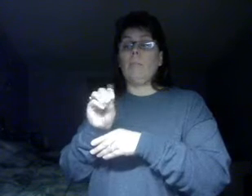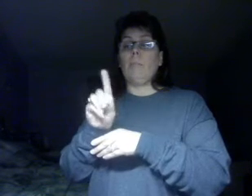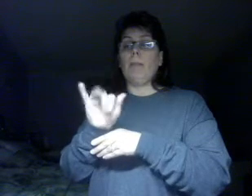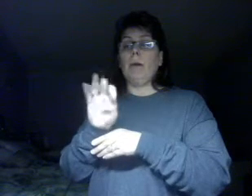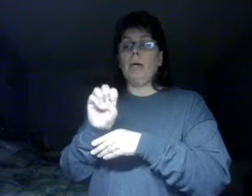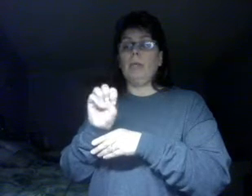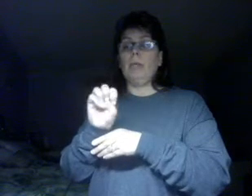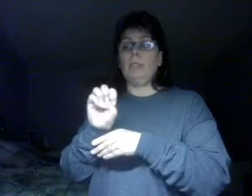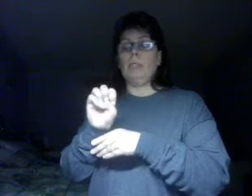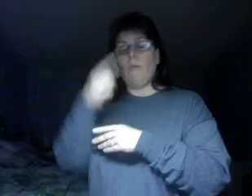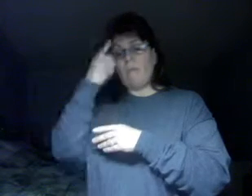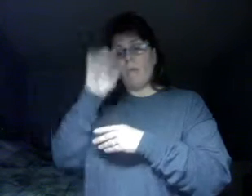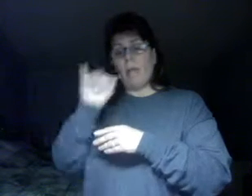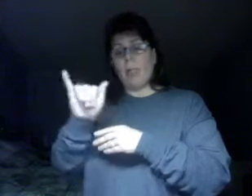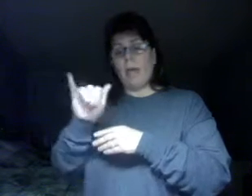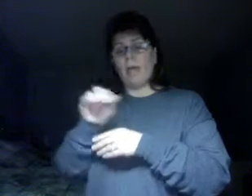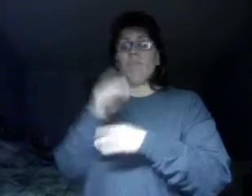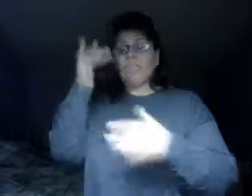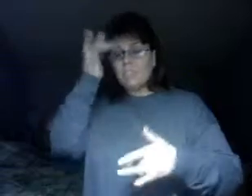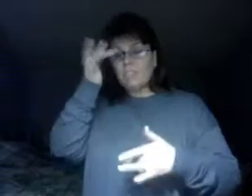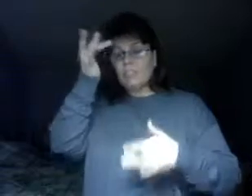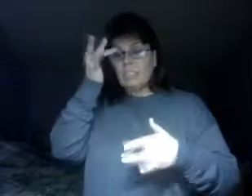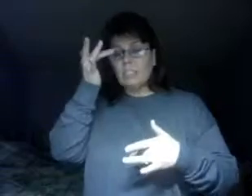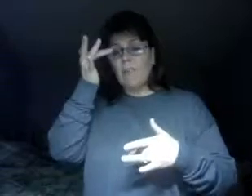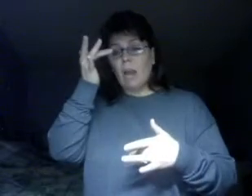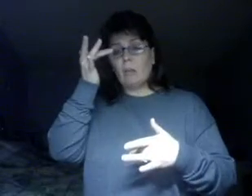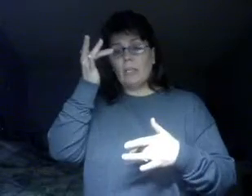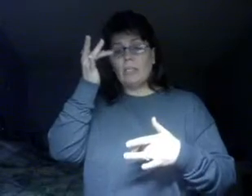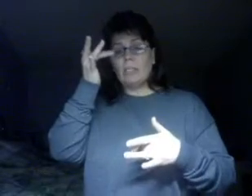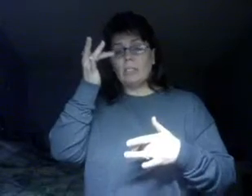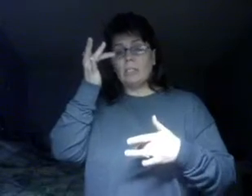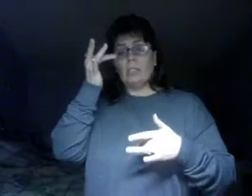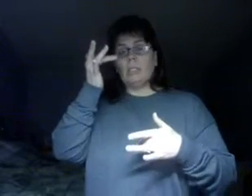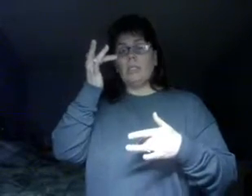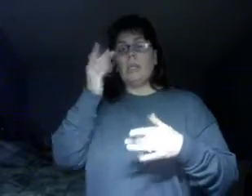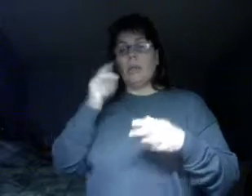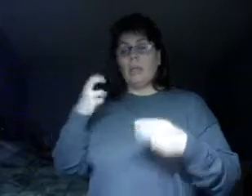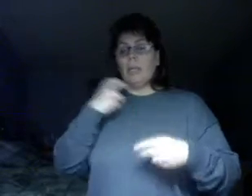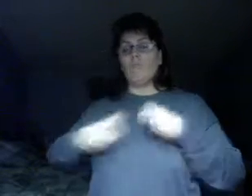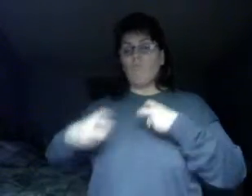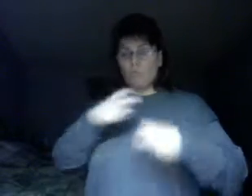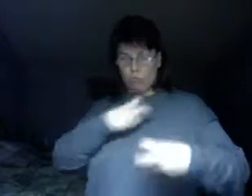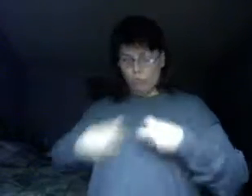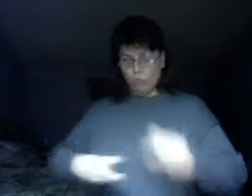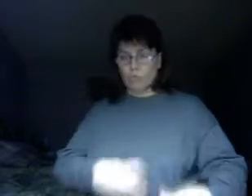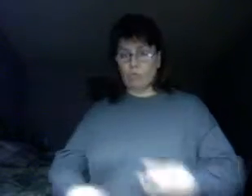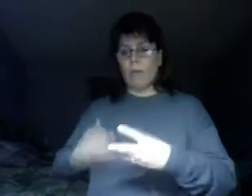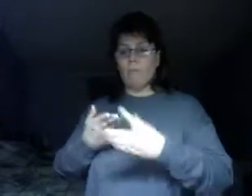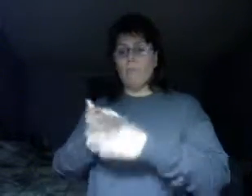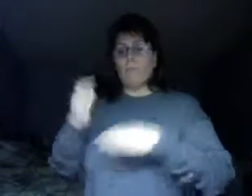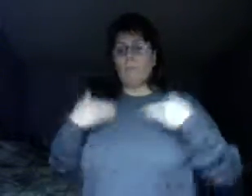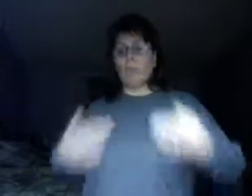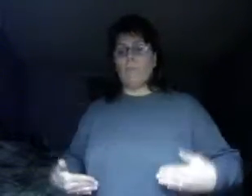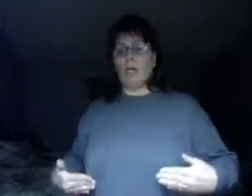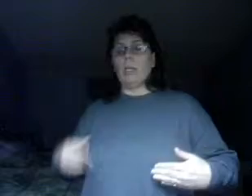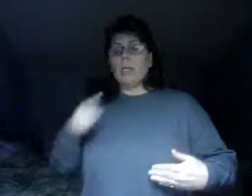throughout the immune system and throughout the body and alert the body that something is inside, and alert the body what it